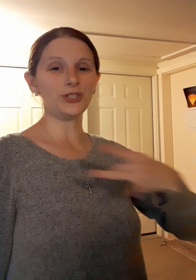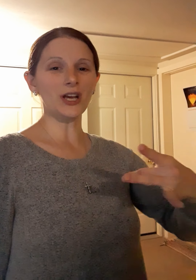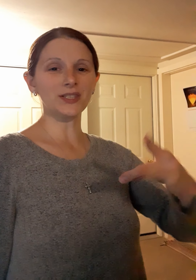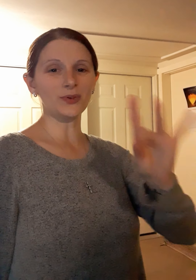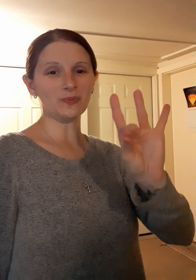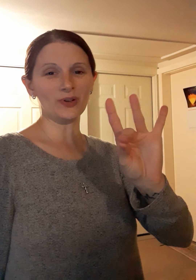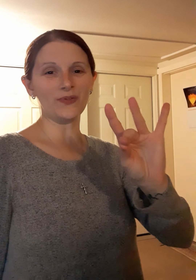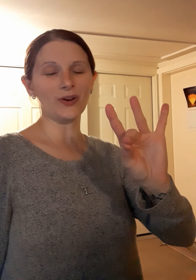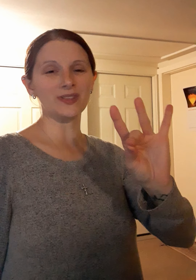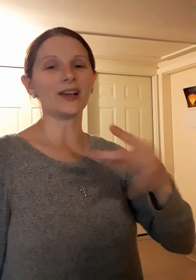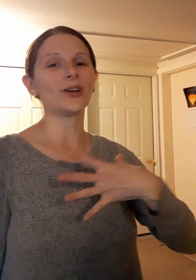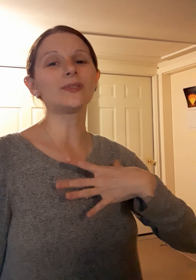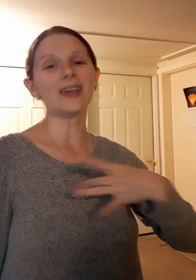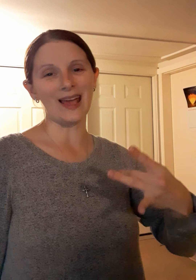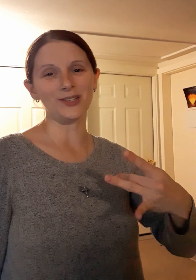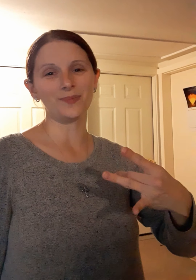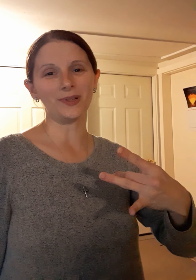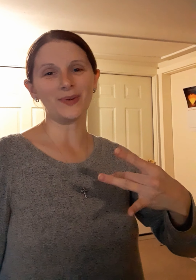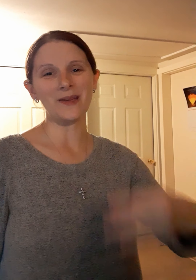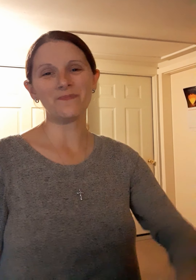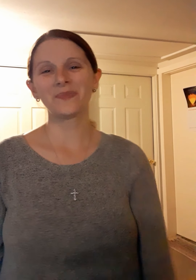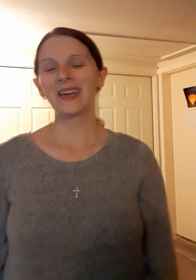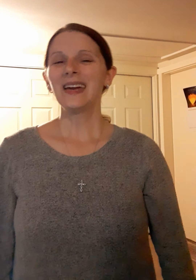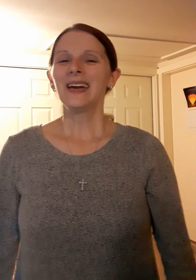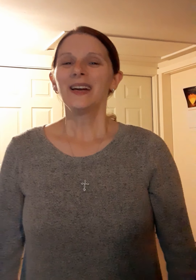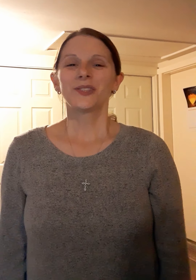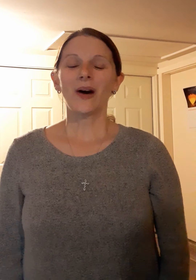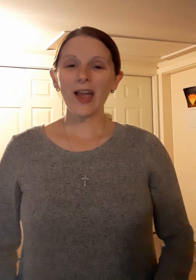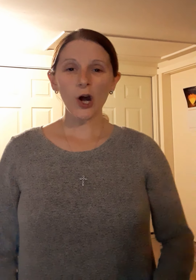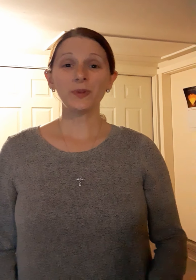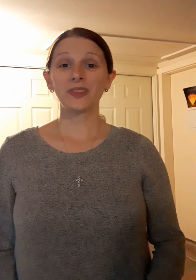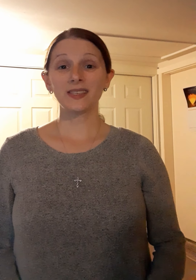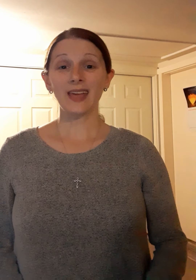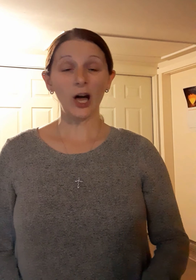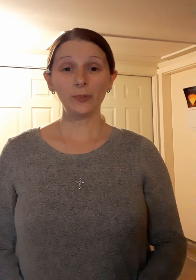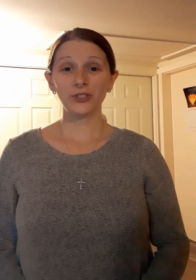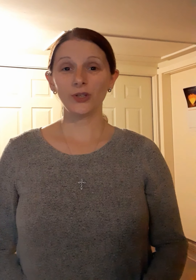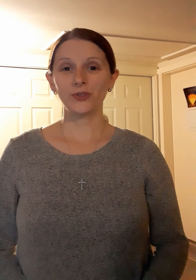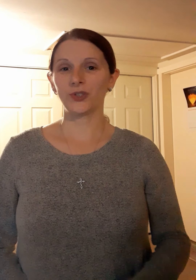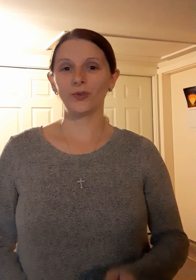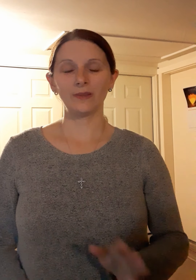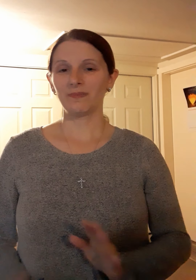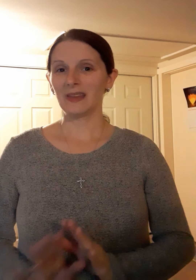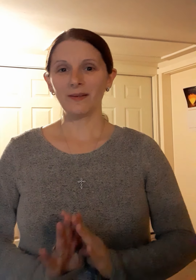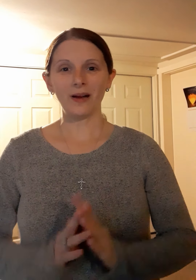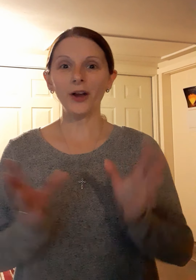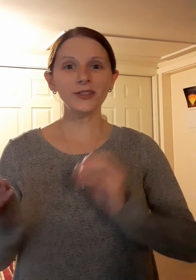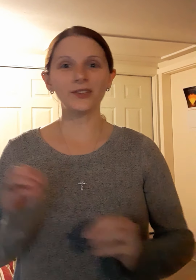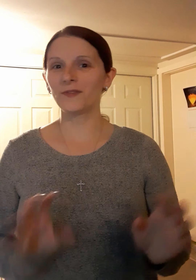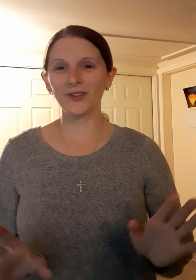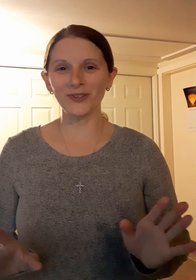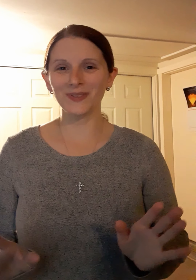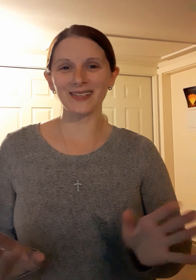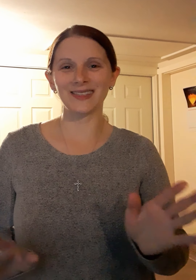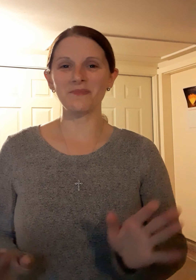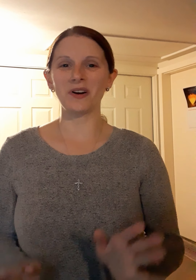just those middle fingers that close as you pull away. So I hope that this has helped you to unconfuse some of